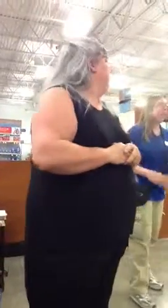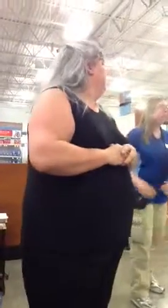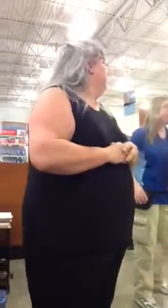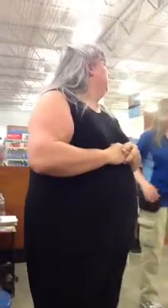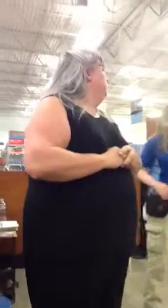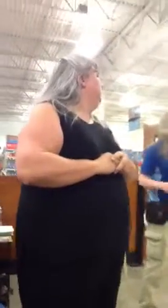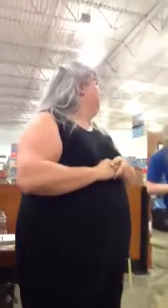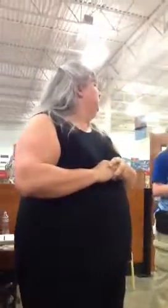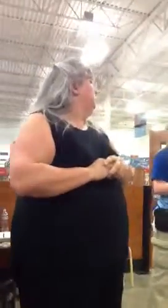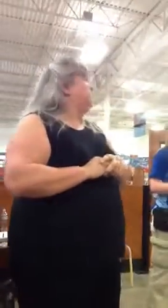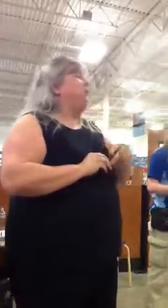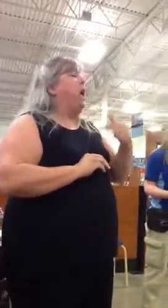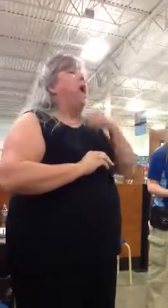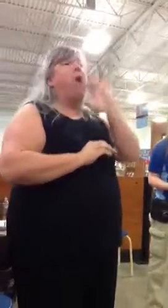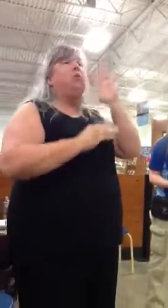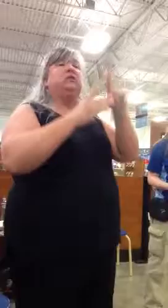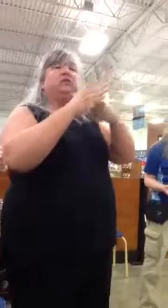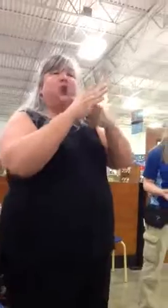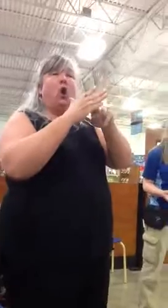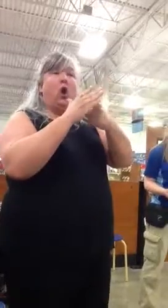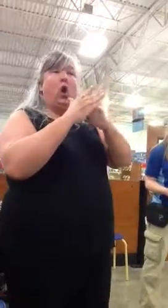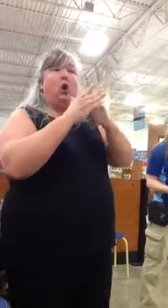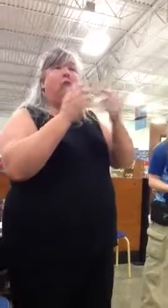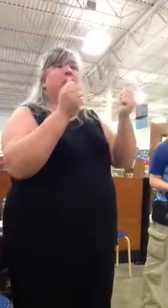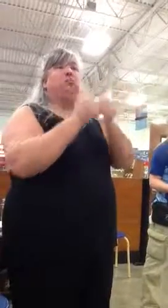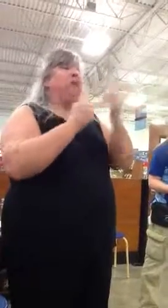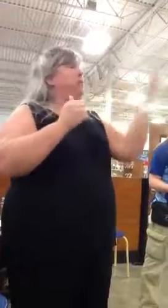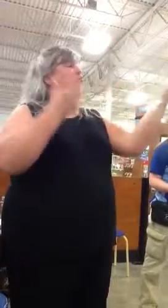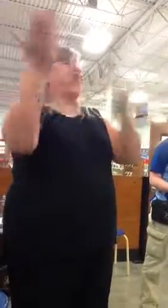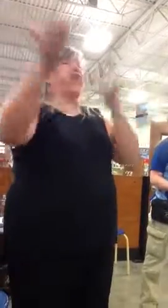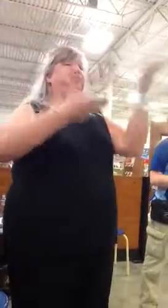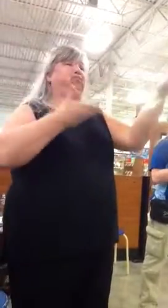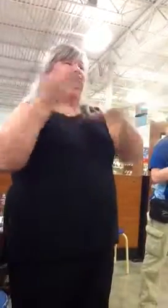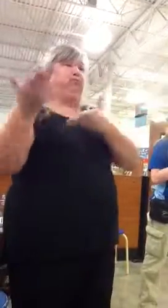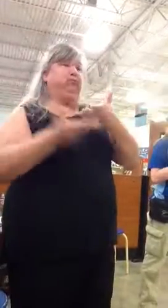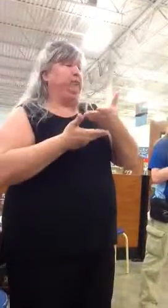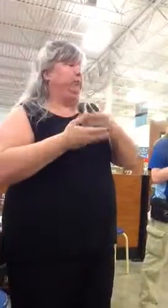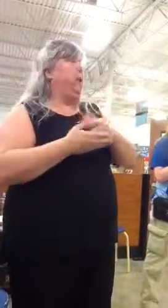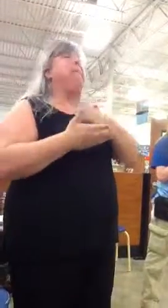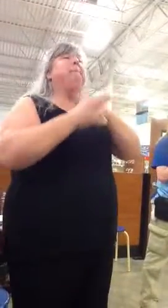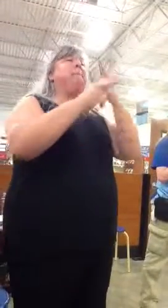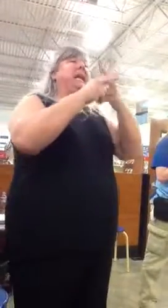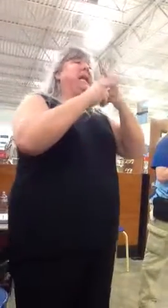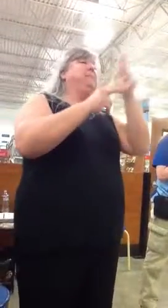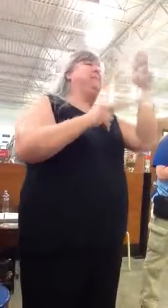Now, I'm going to start off with introductions. Okay? So, my name is Melinda.